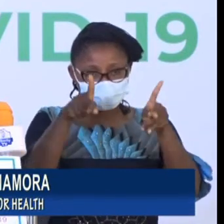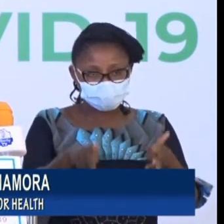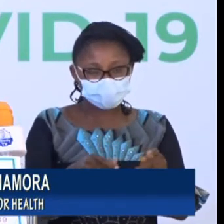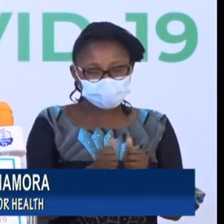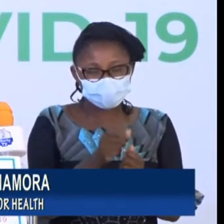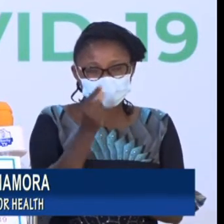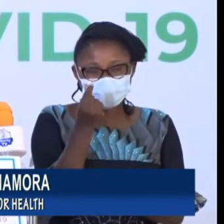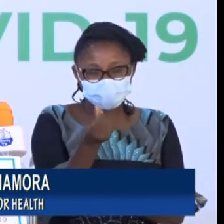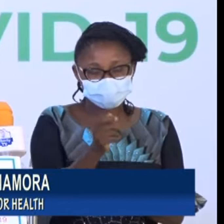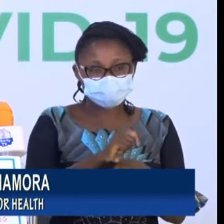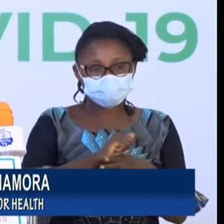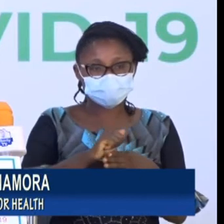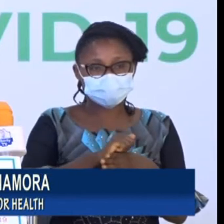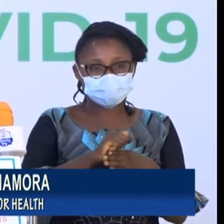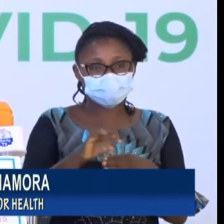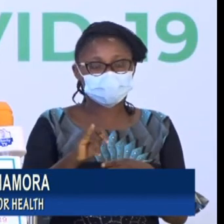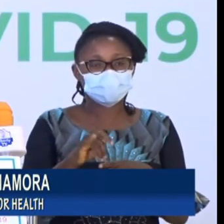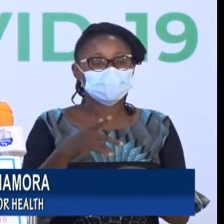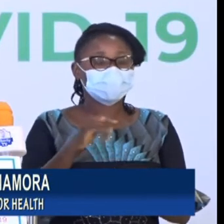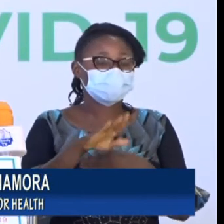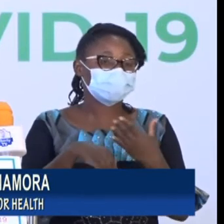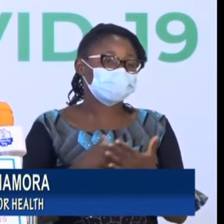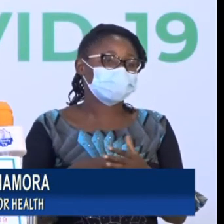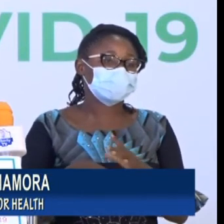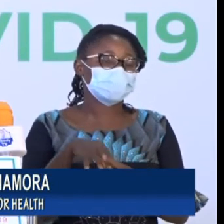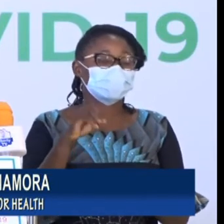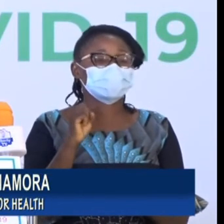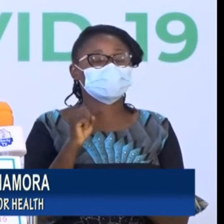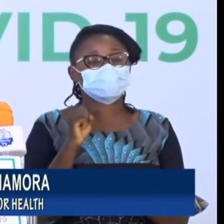training. The rollout